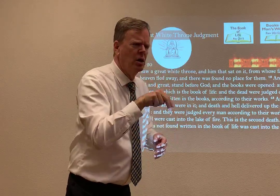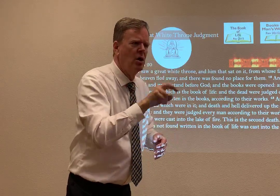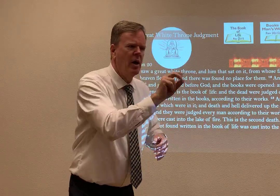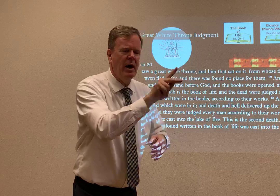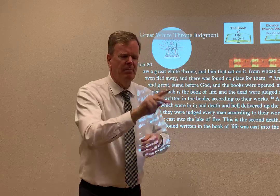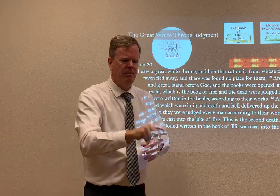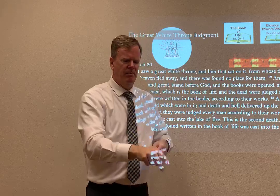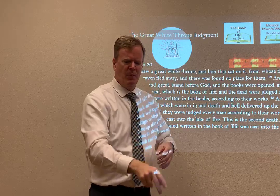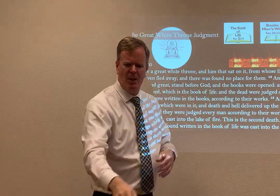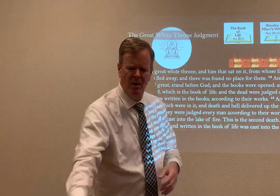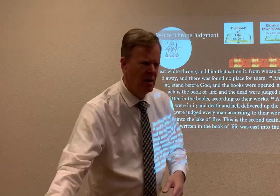I'll look at it.